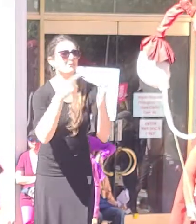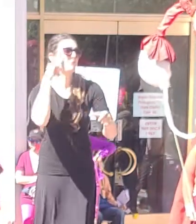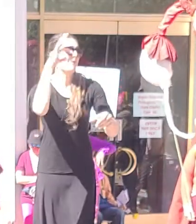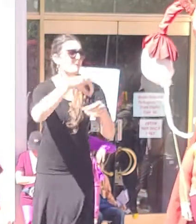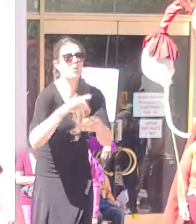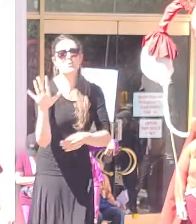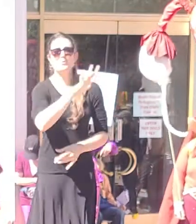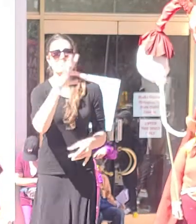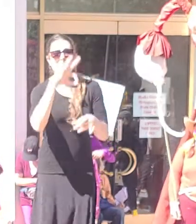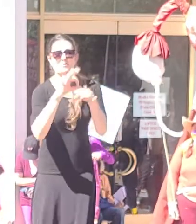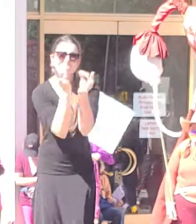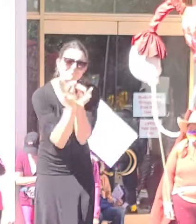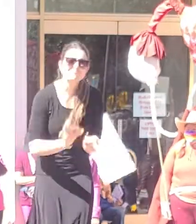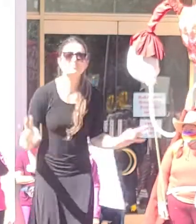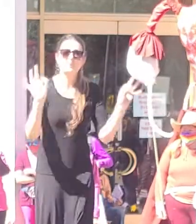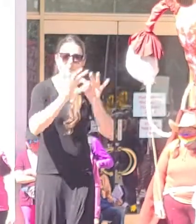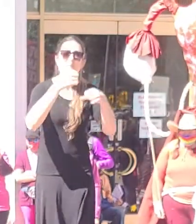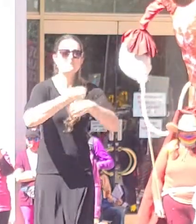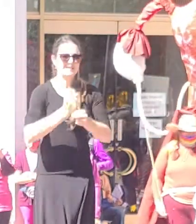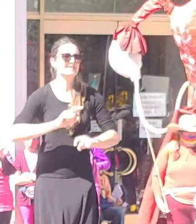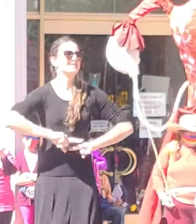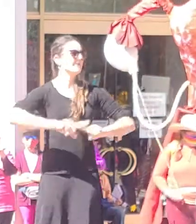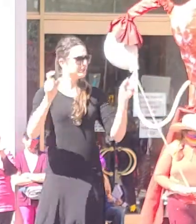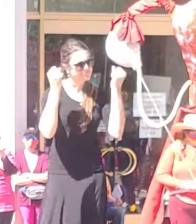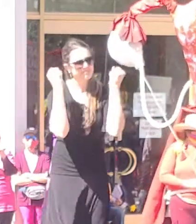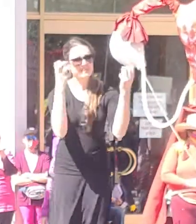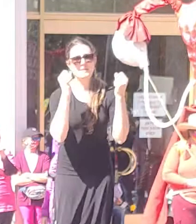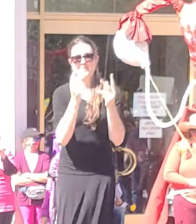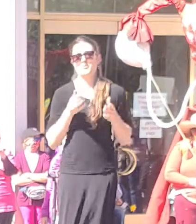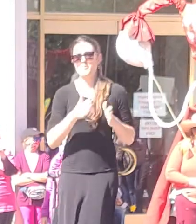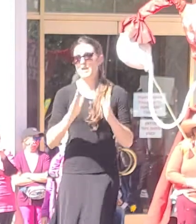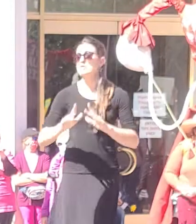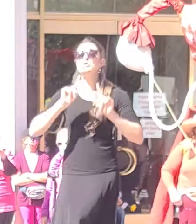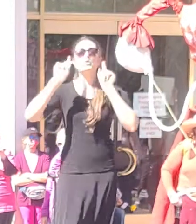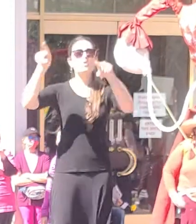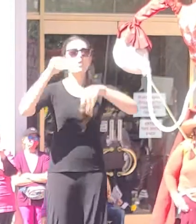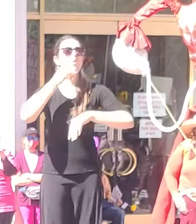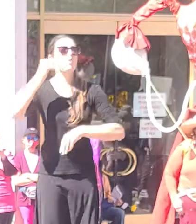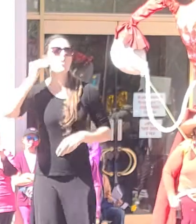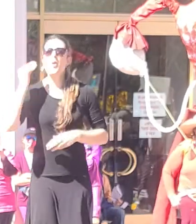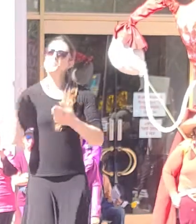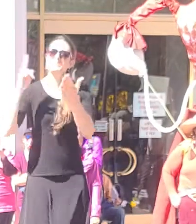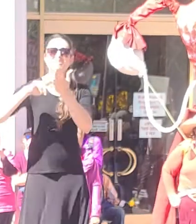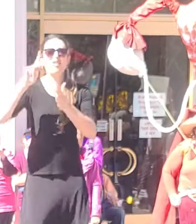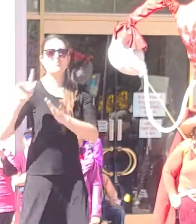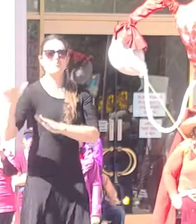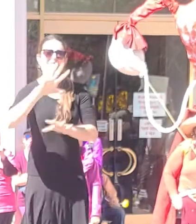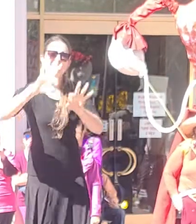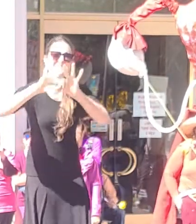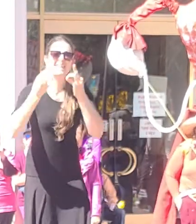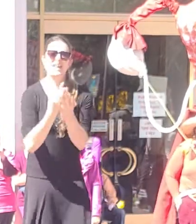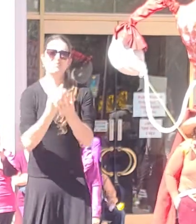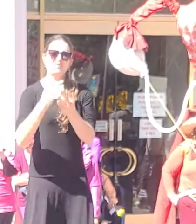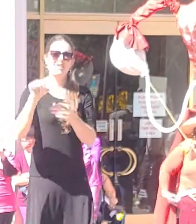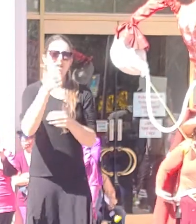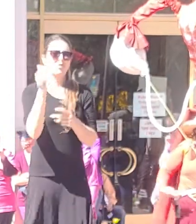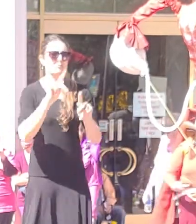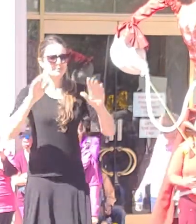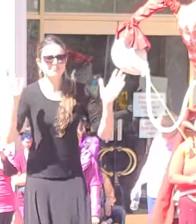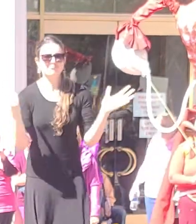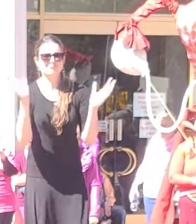makes a difference in so many ways. Go home, get people registered to vote, and please help me